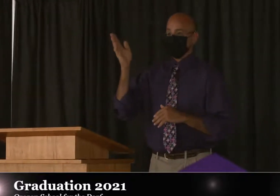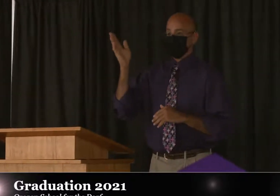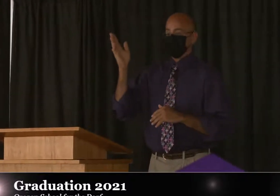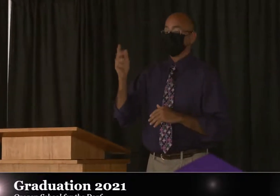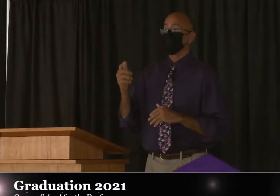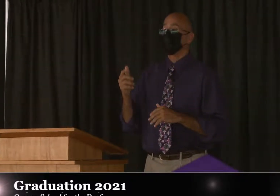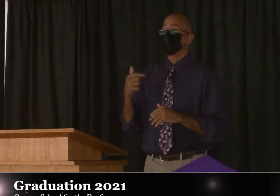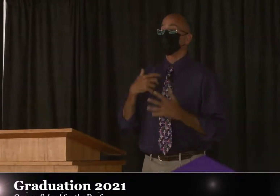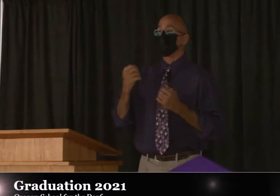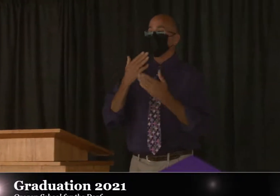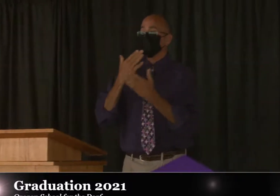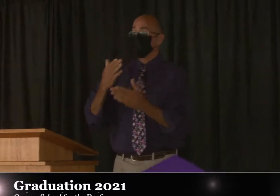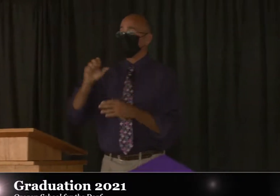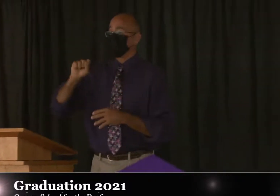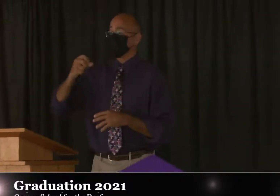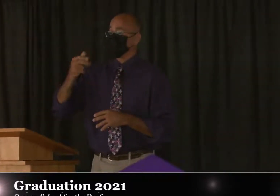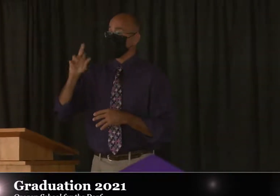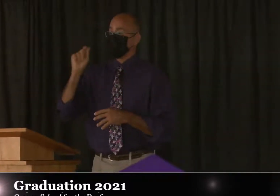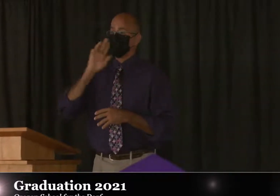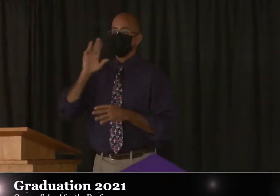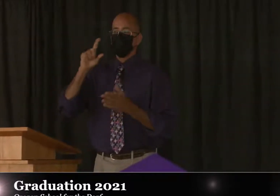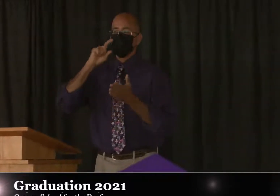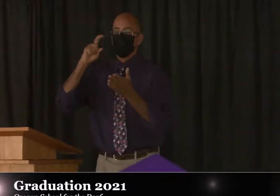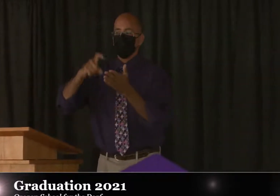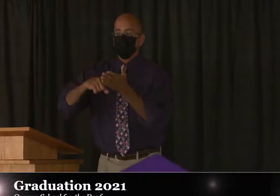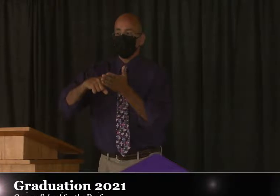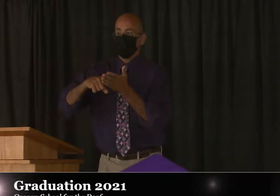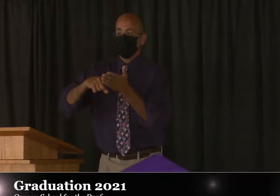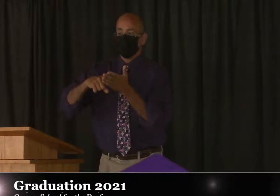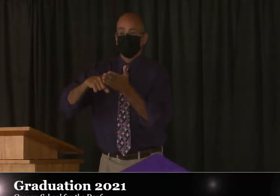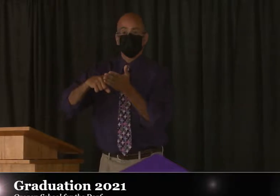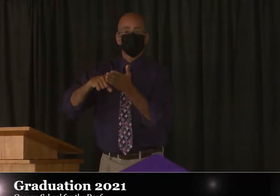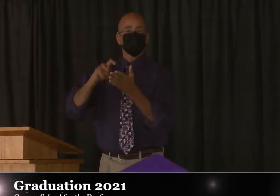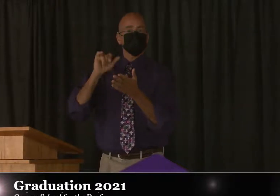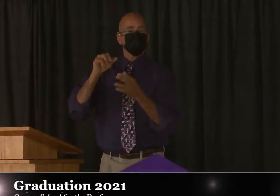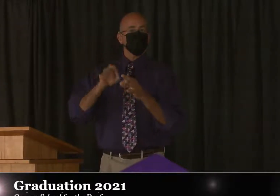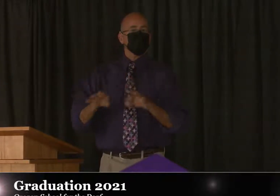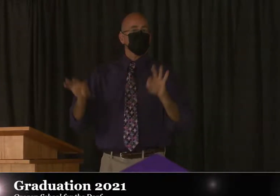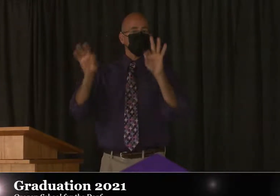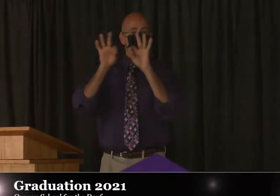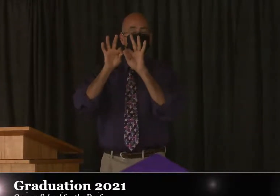Thank you, Charlotte, for that wonderful speech. And now we're going to recognize